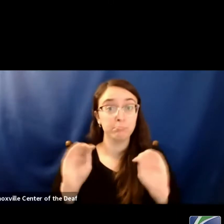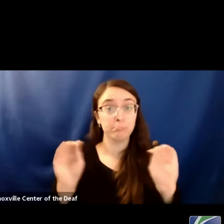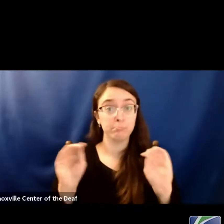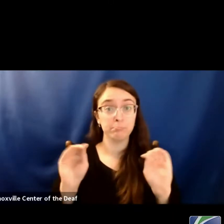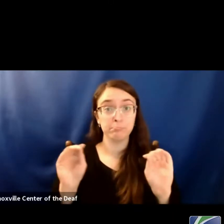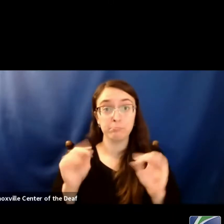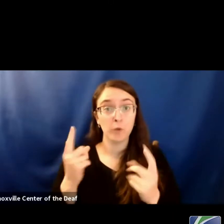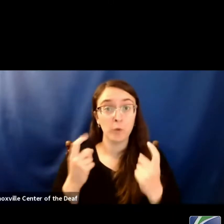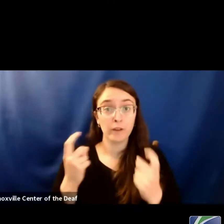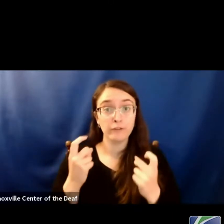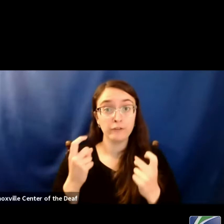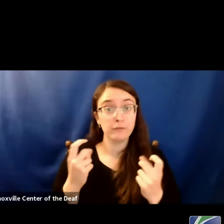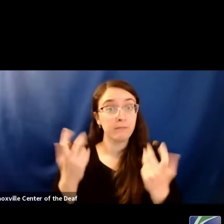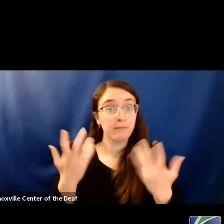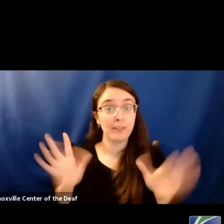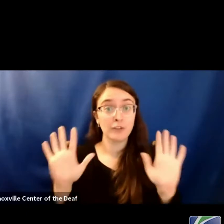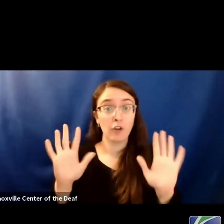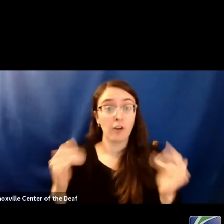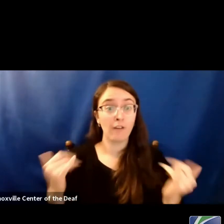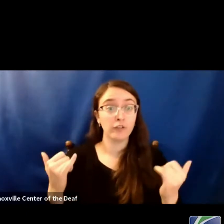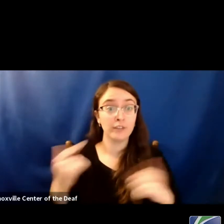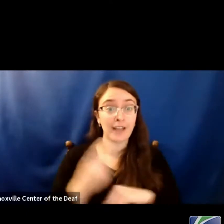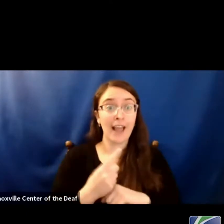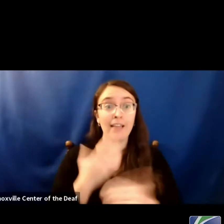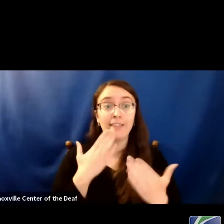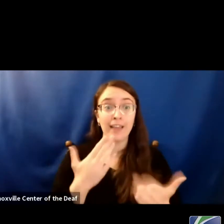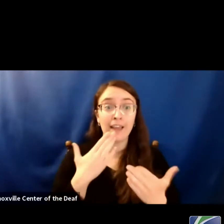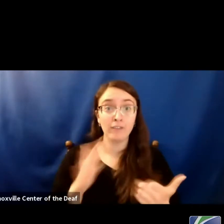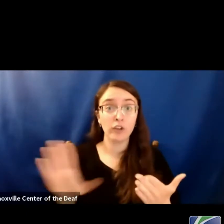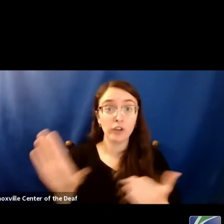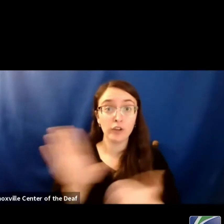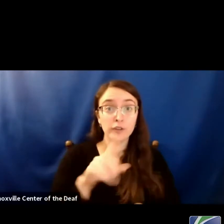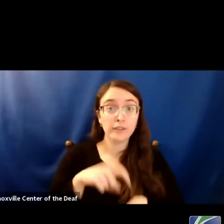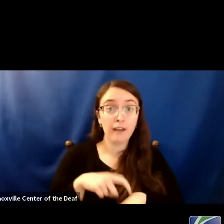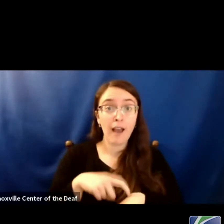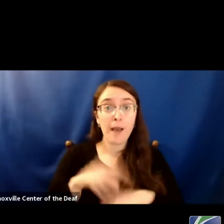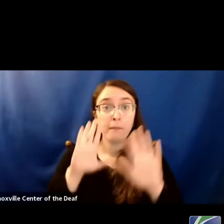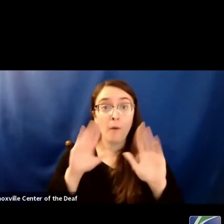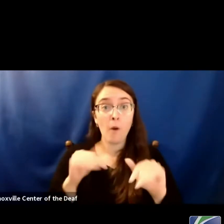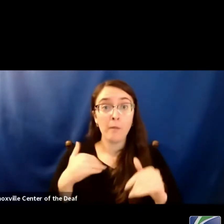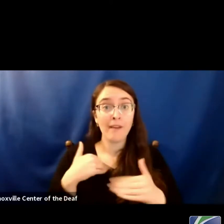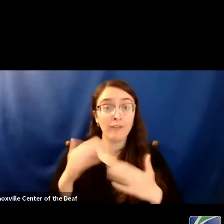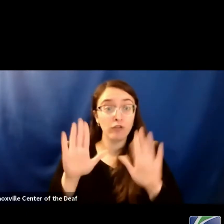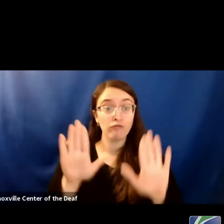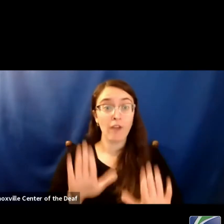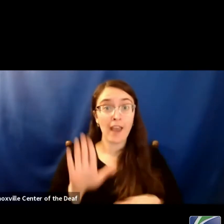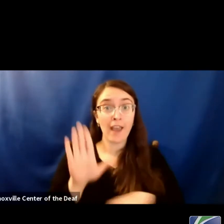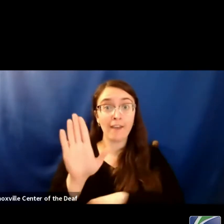that will be all for today. Thank you very much for your time, and we hope you have a great rest of the afternoon.